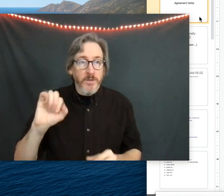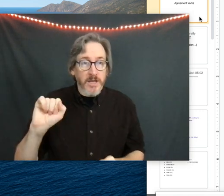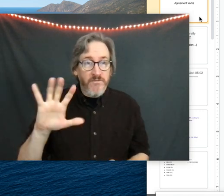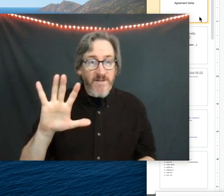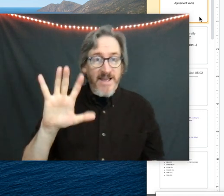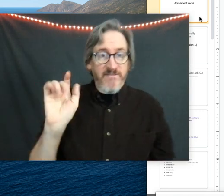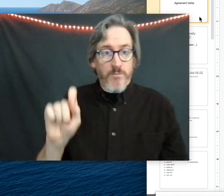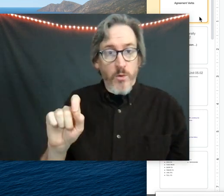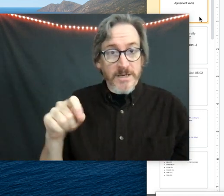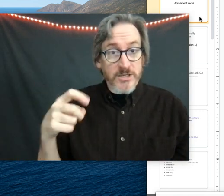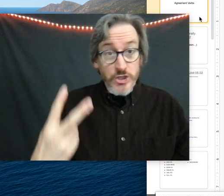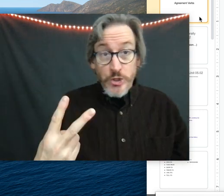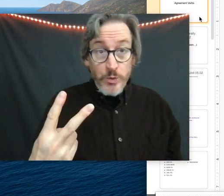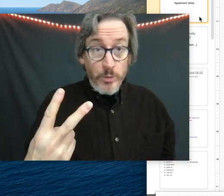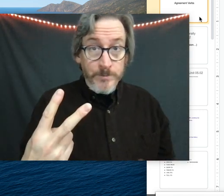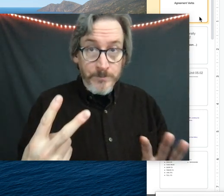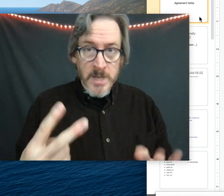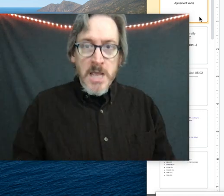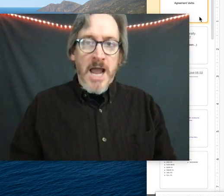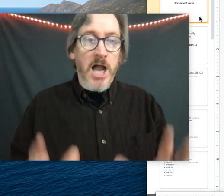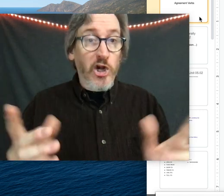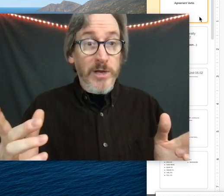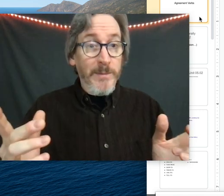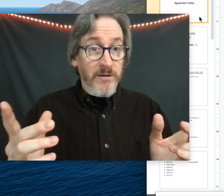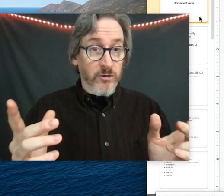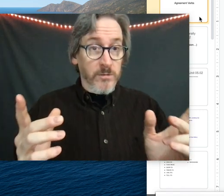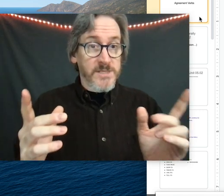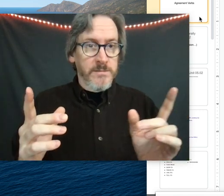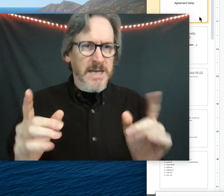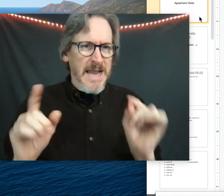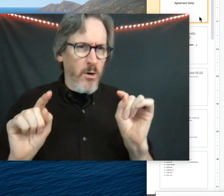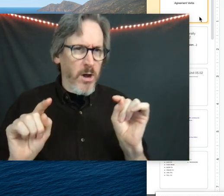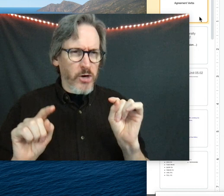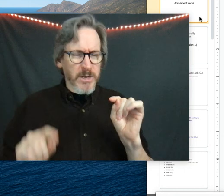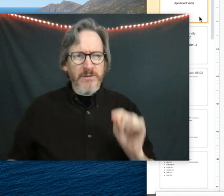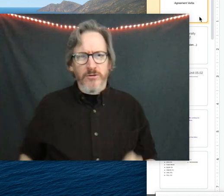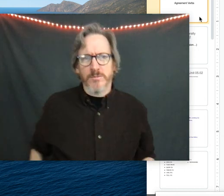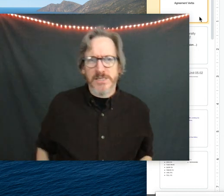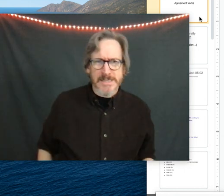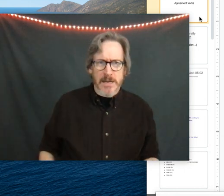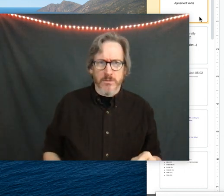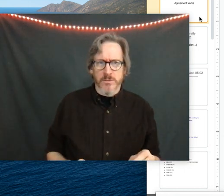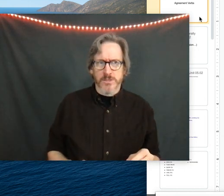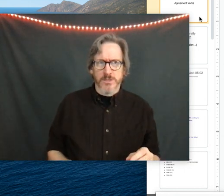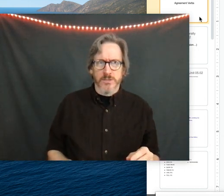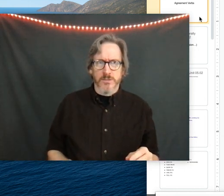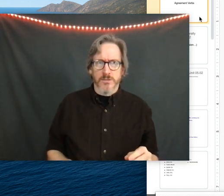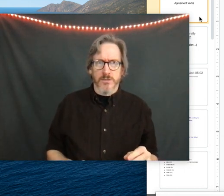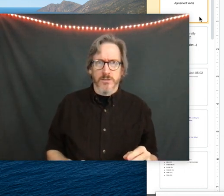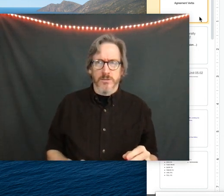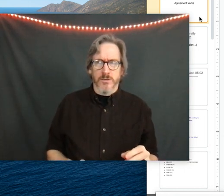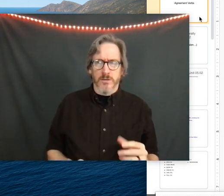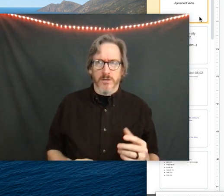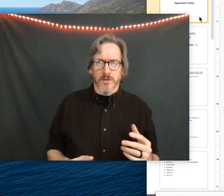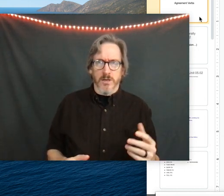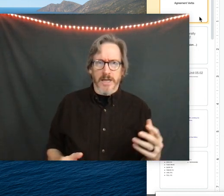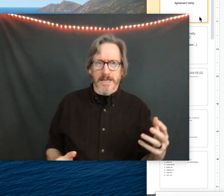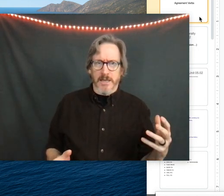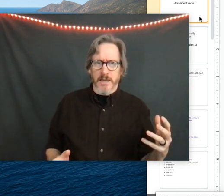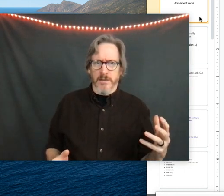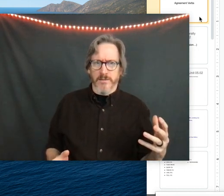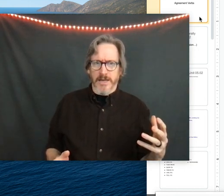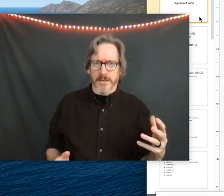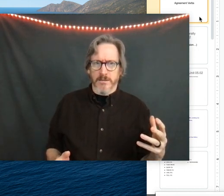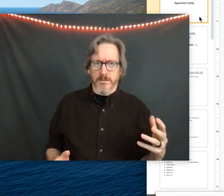Okay, unit 5.2, agreement verbs. Now, agreement verbs sounds